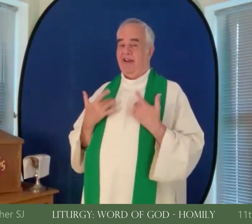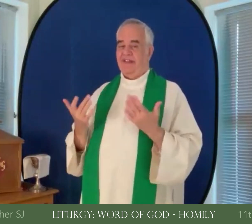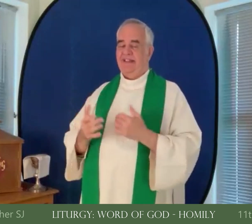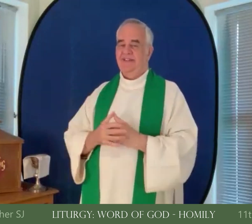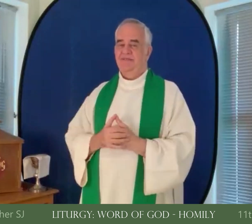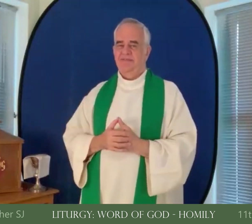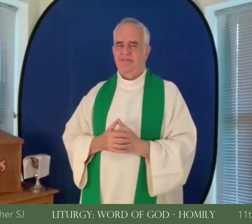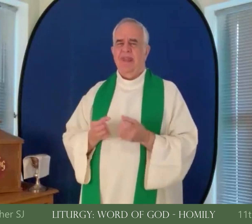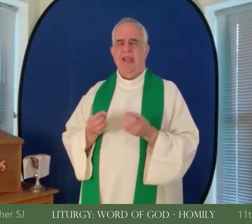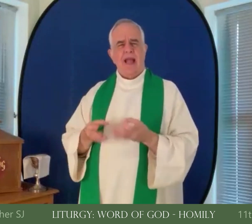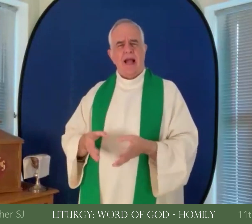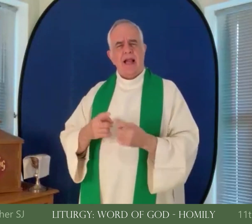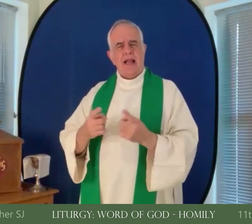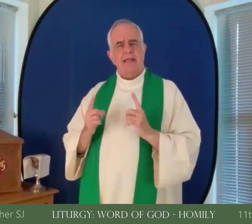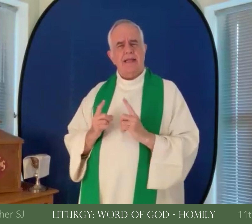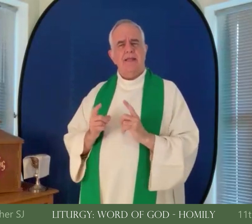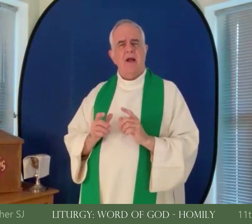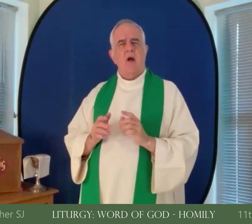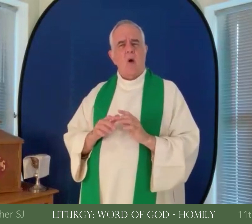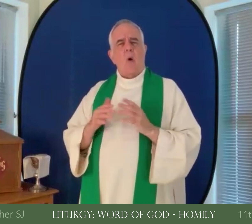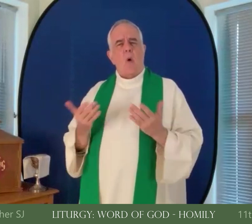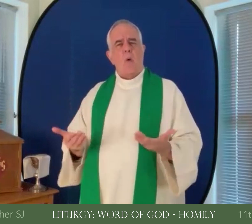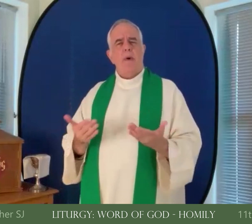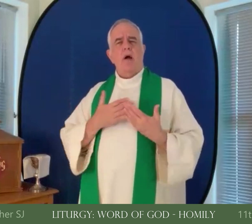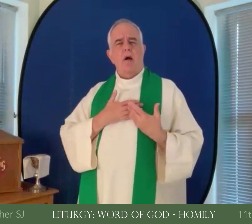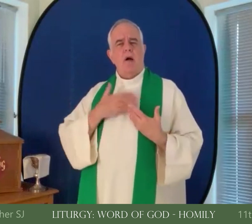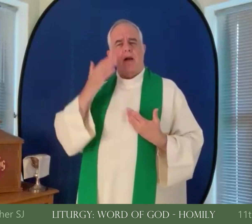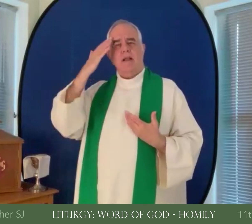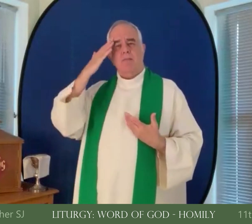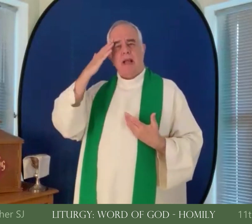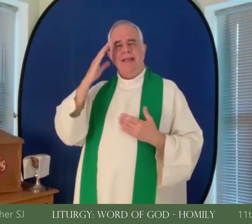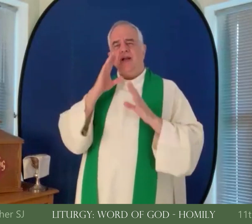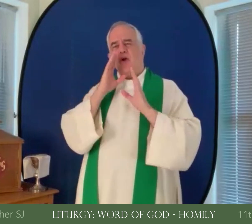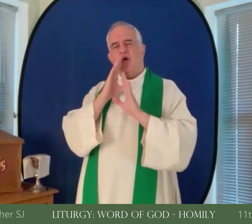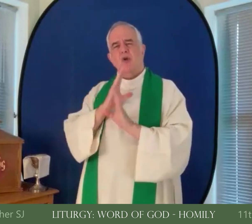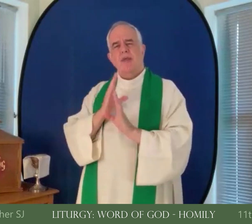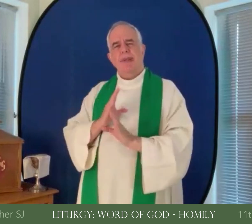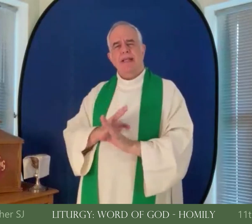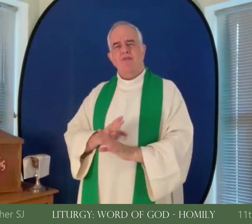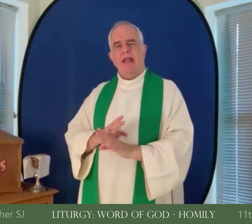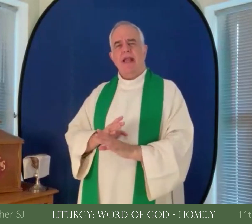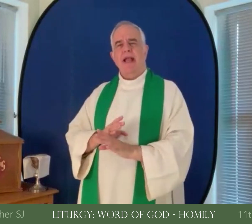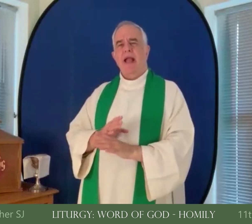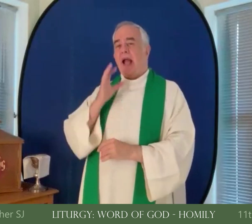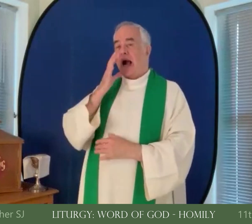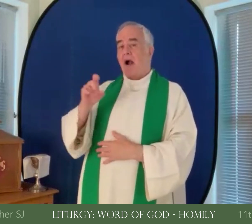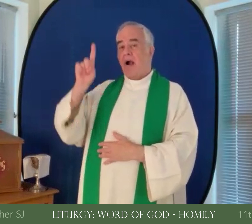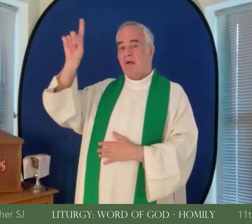lives. Let us open our hearts and minds to the mystery and ask